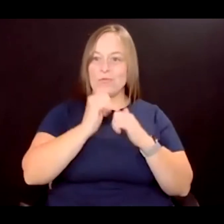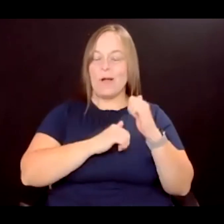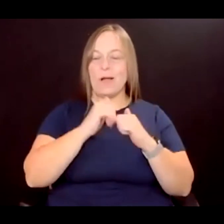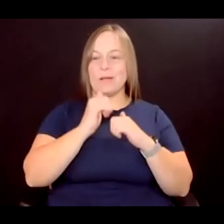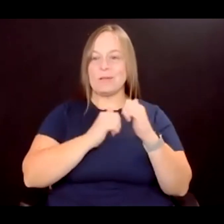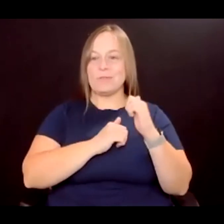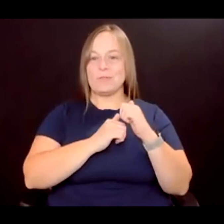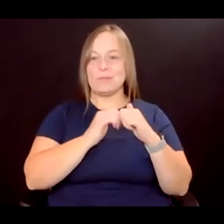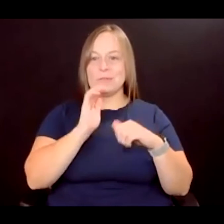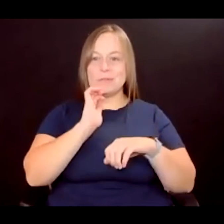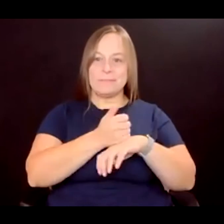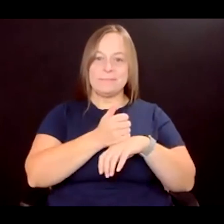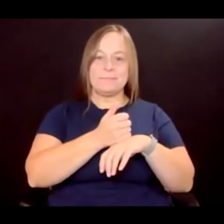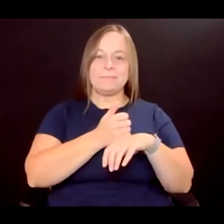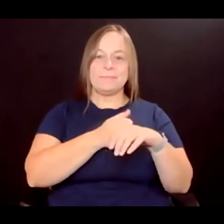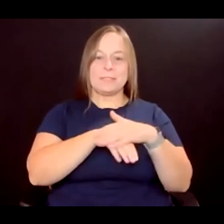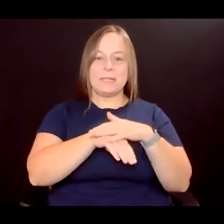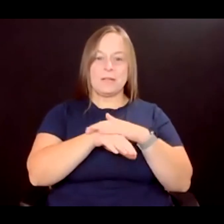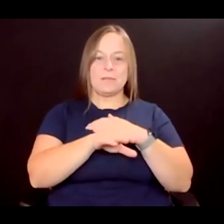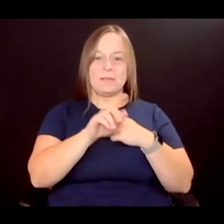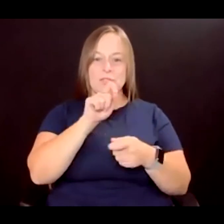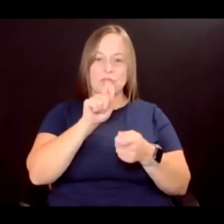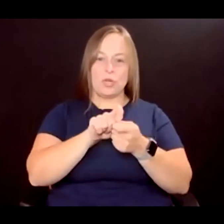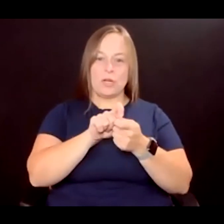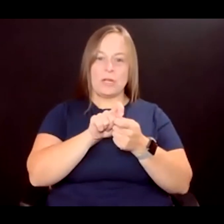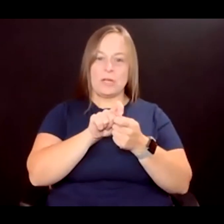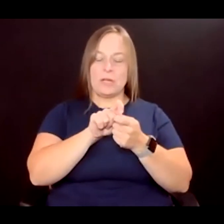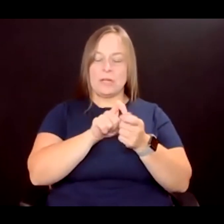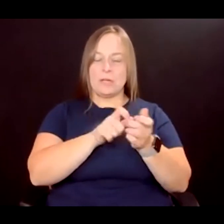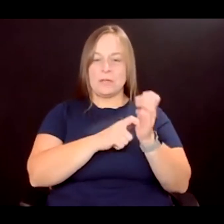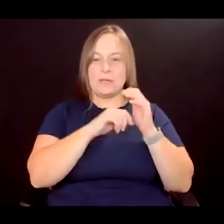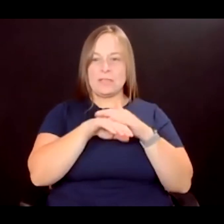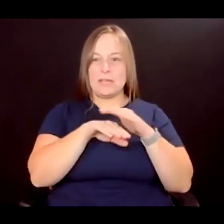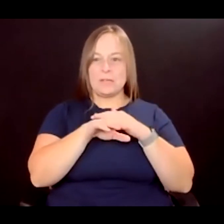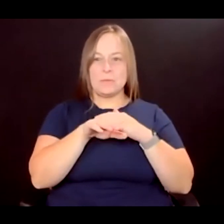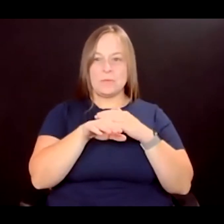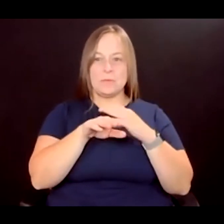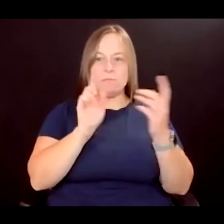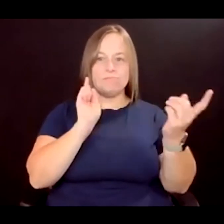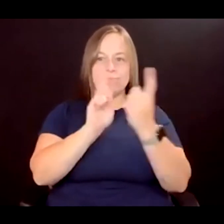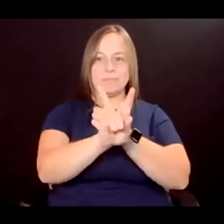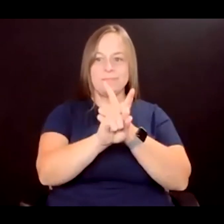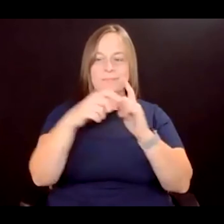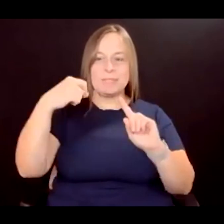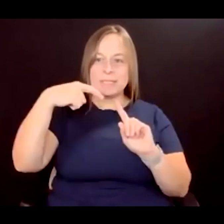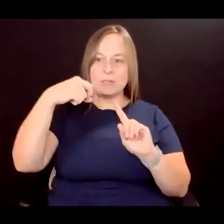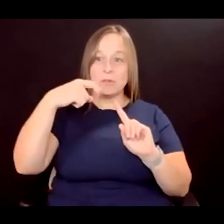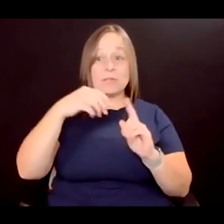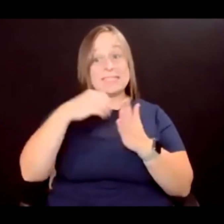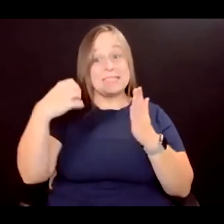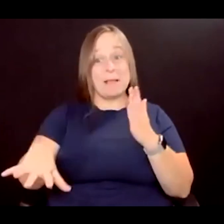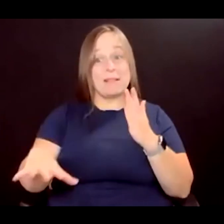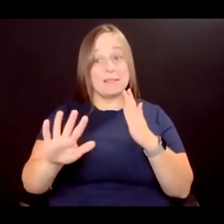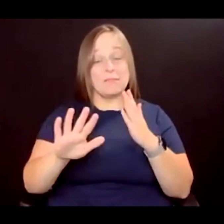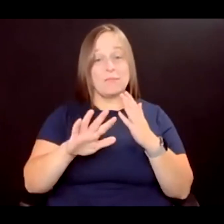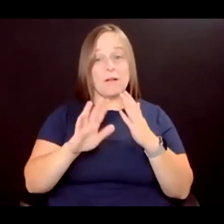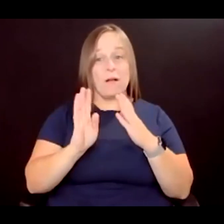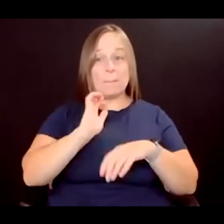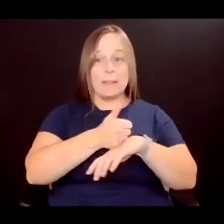accessibility, which is going to be a big one for us today, neighborhoods, safety and policing,